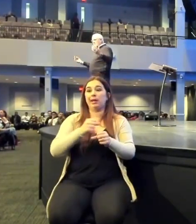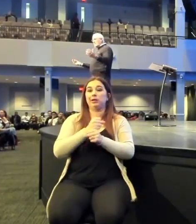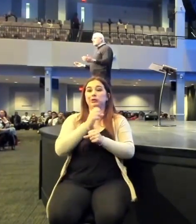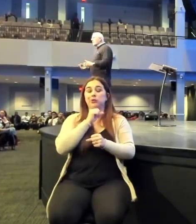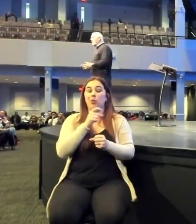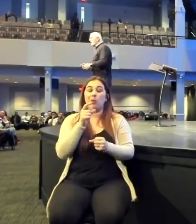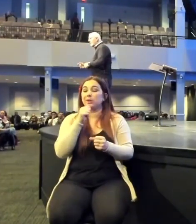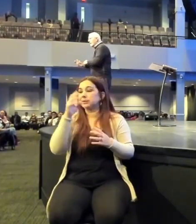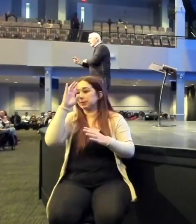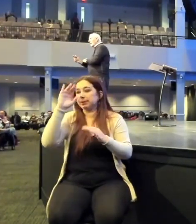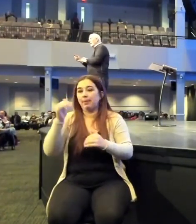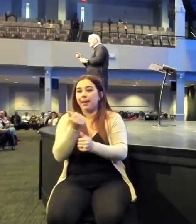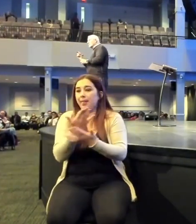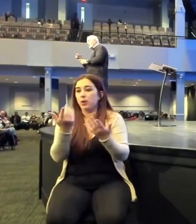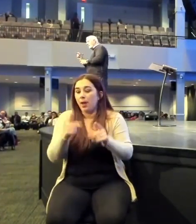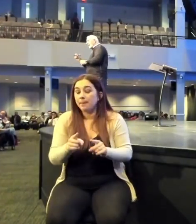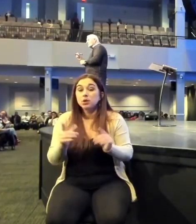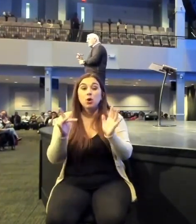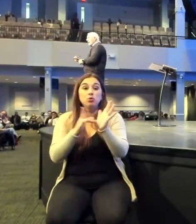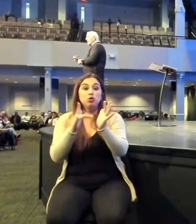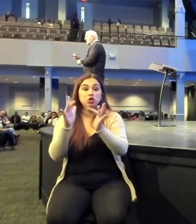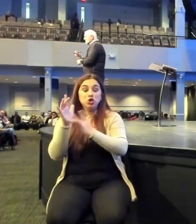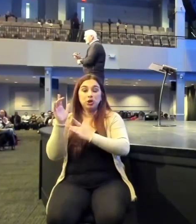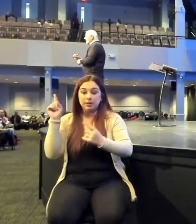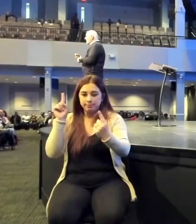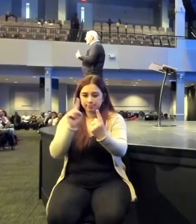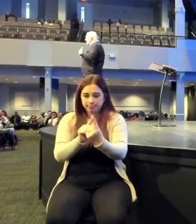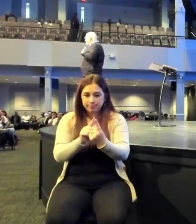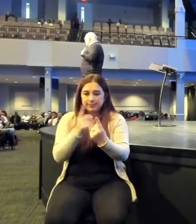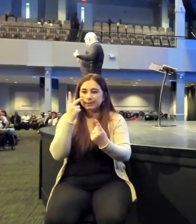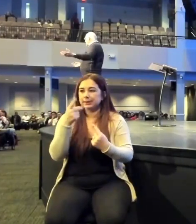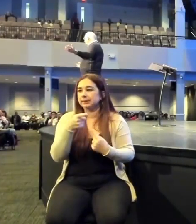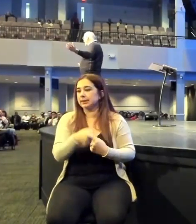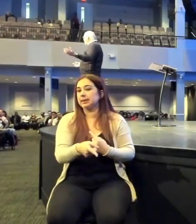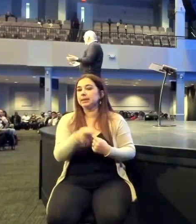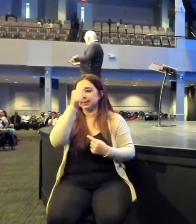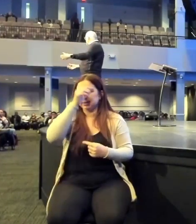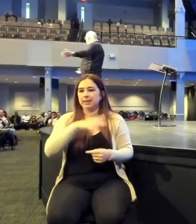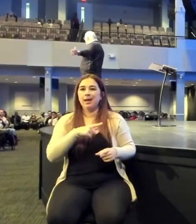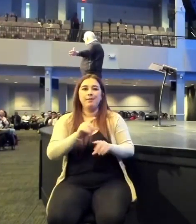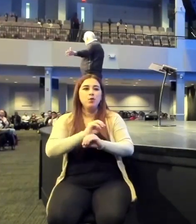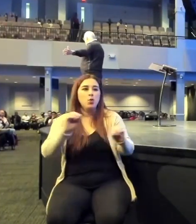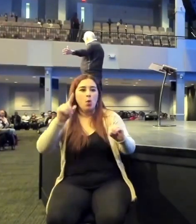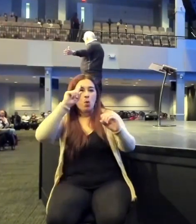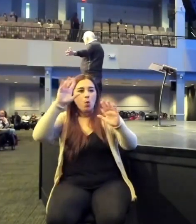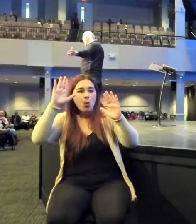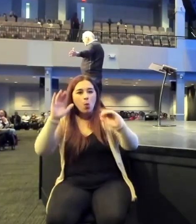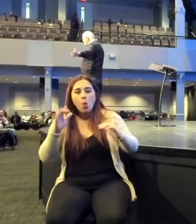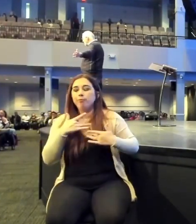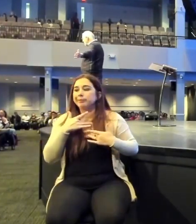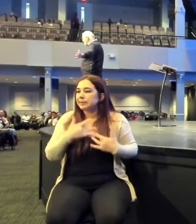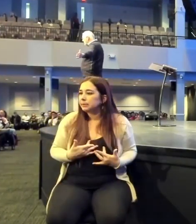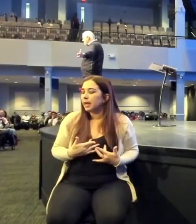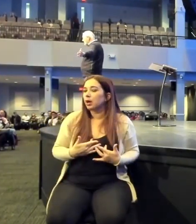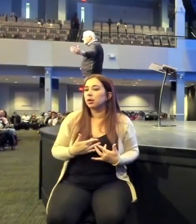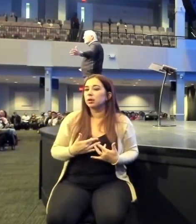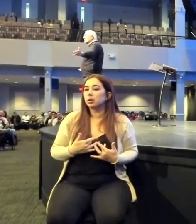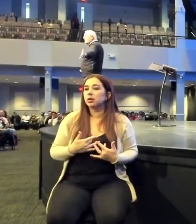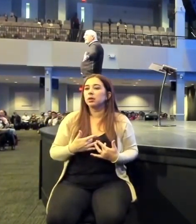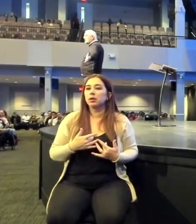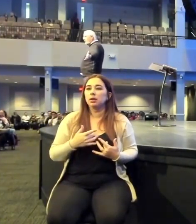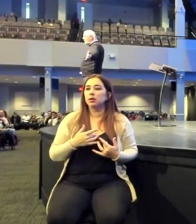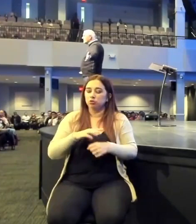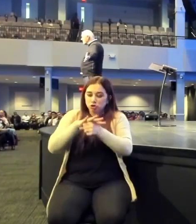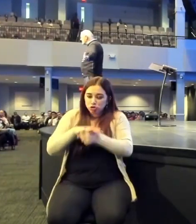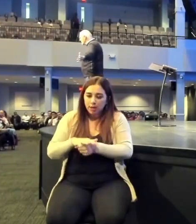life. Jesus comes along and he finds a man who is in complete hopelessness, despair,